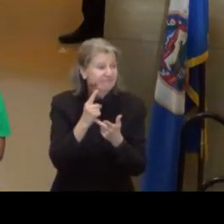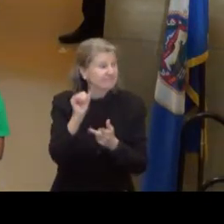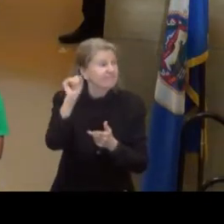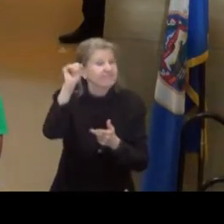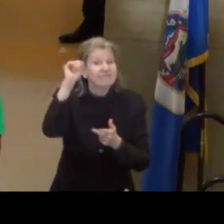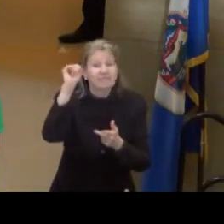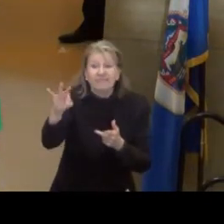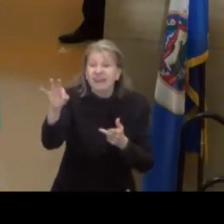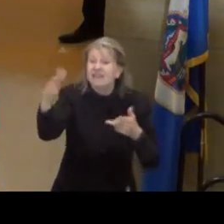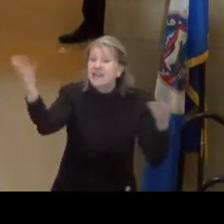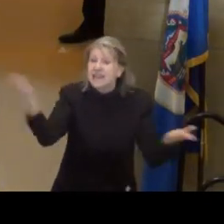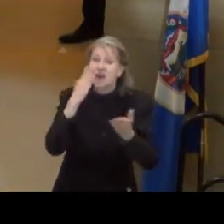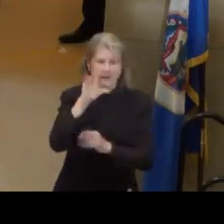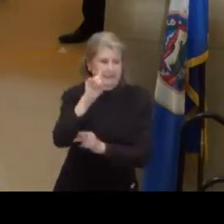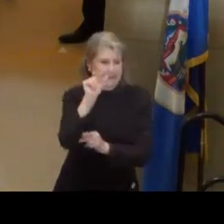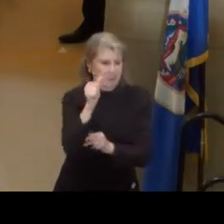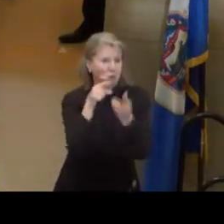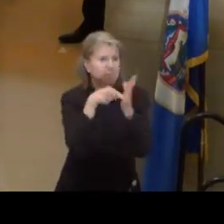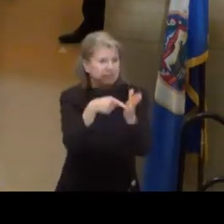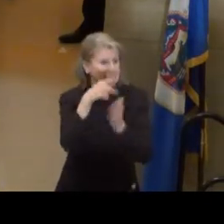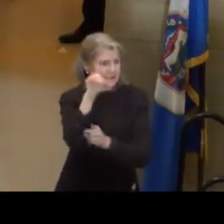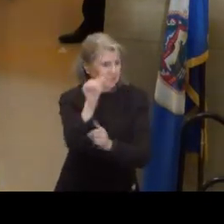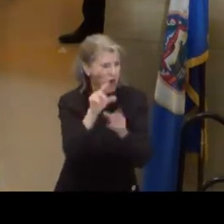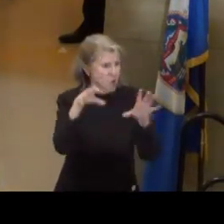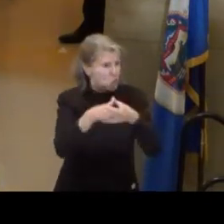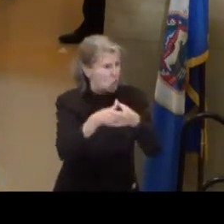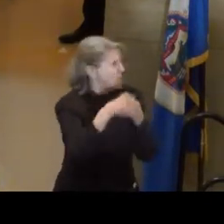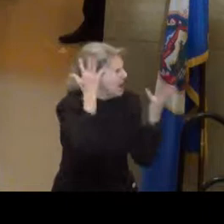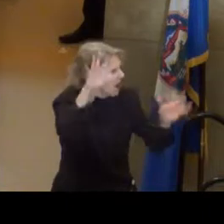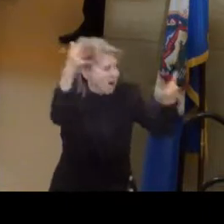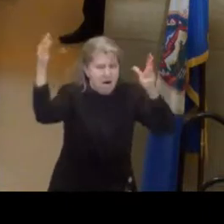Make some noise if you're here for a disability group.